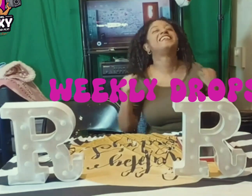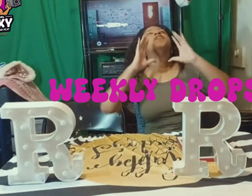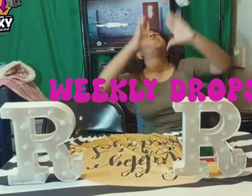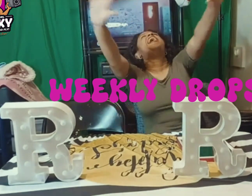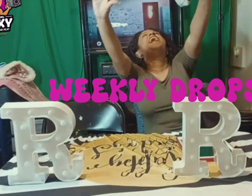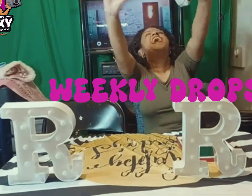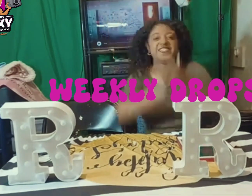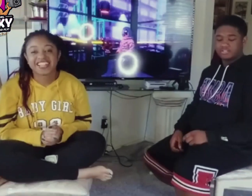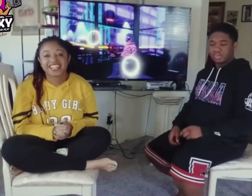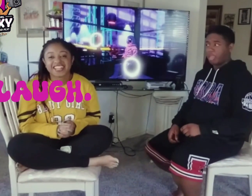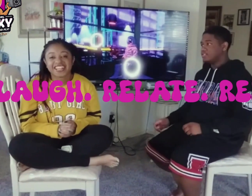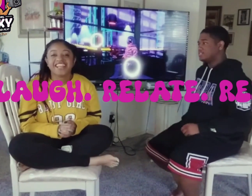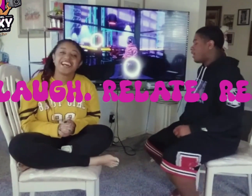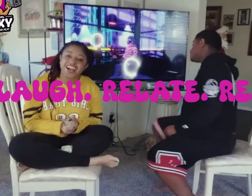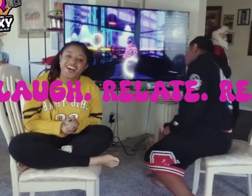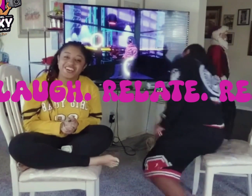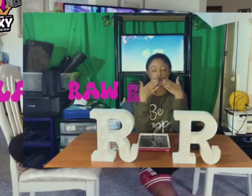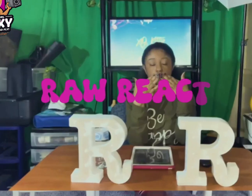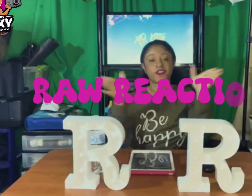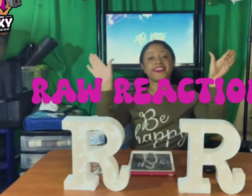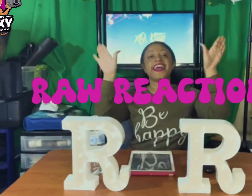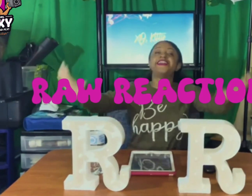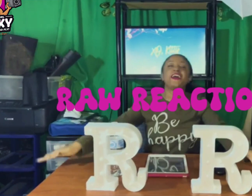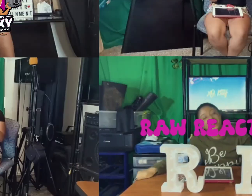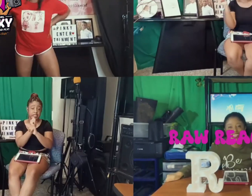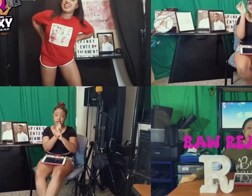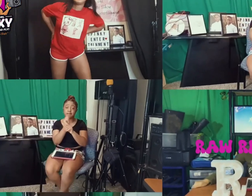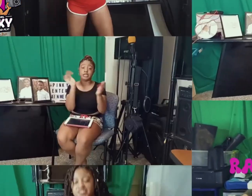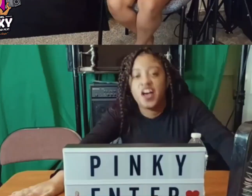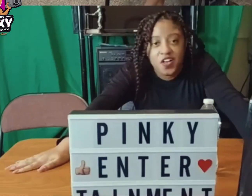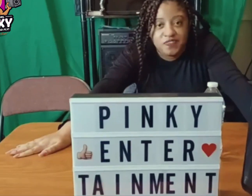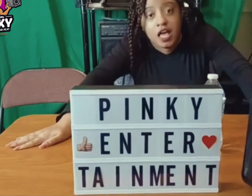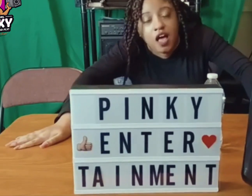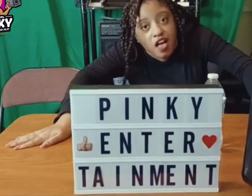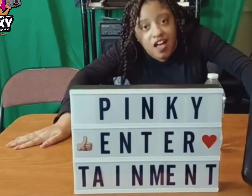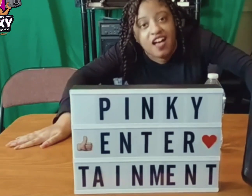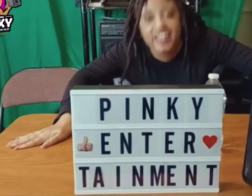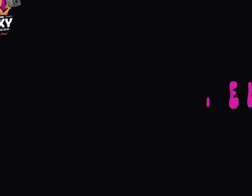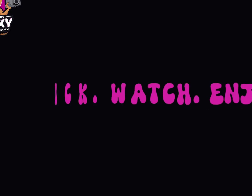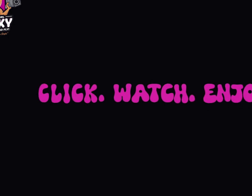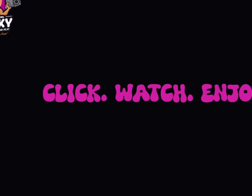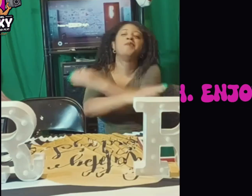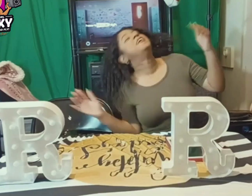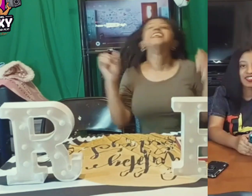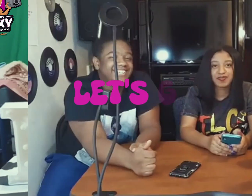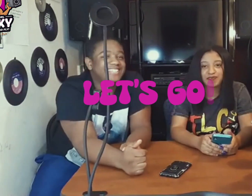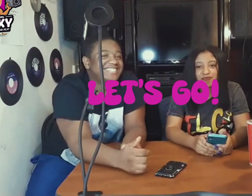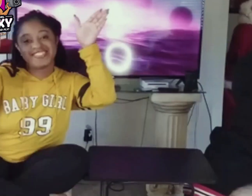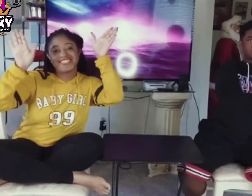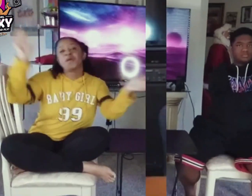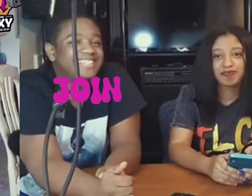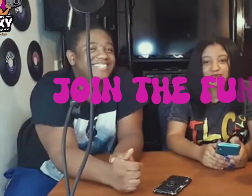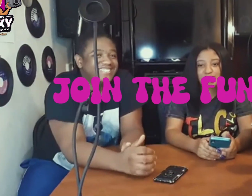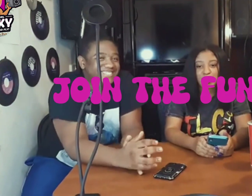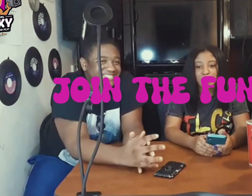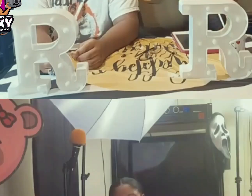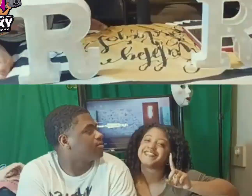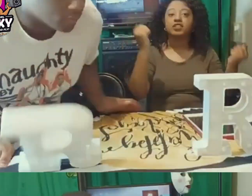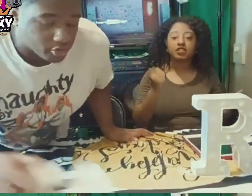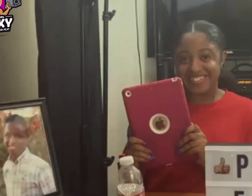P-I-N-K-Y! And it's time for Pinky's Entertainment, a YouTube channel providing pure fun, enjoyment, and laughter. Yup,